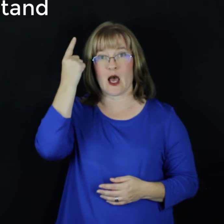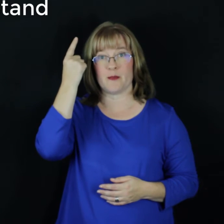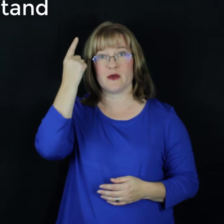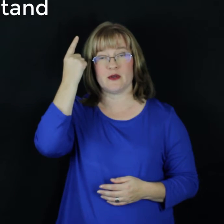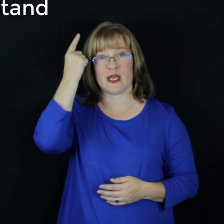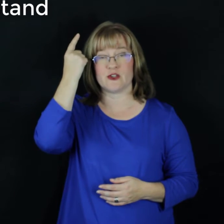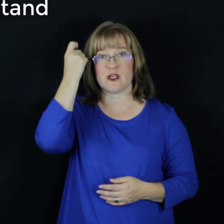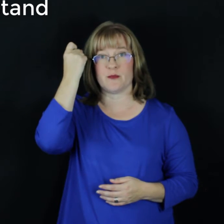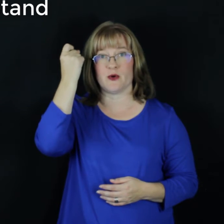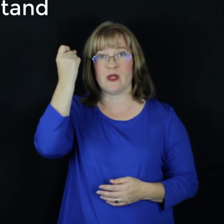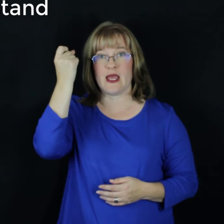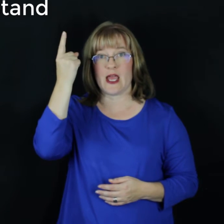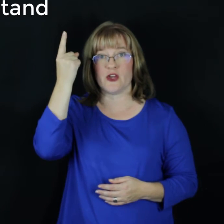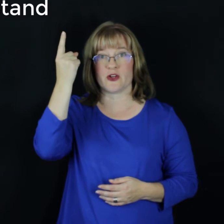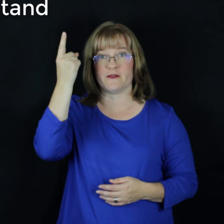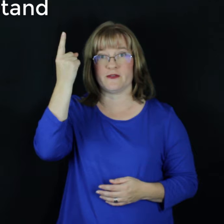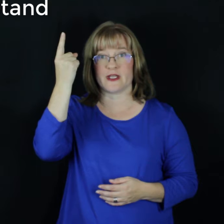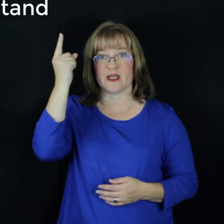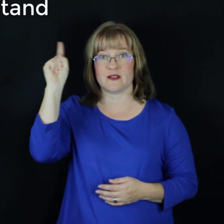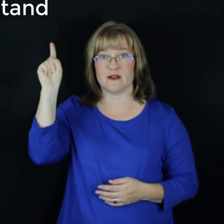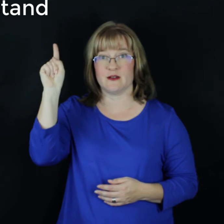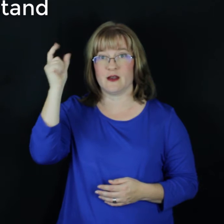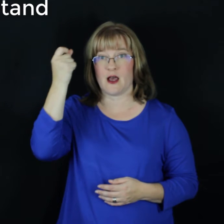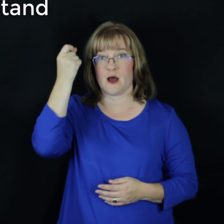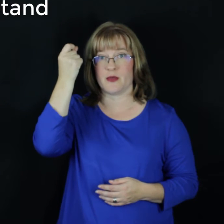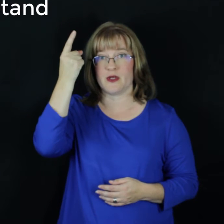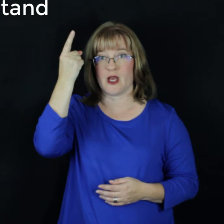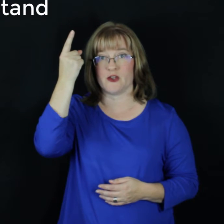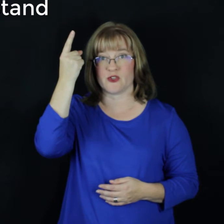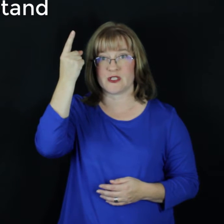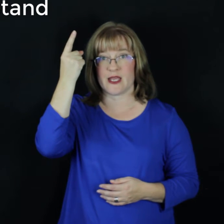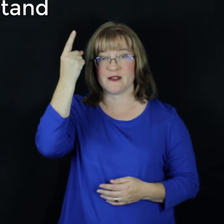up at your temple and you're going to flick it up. Understand?